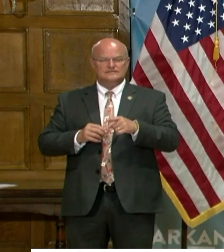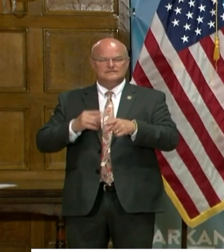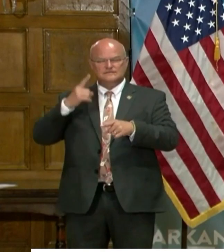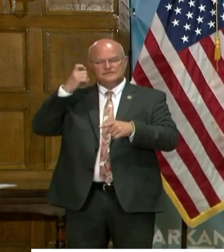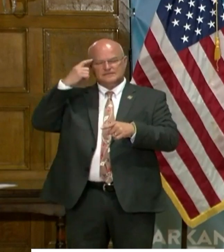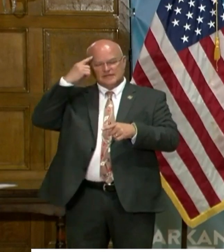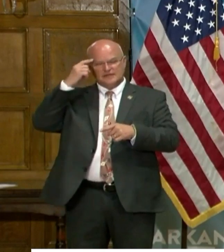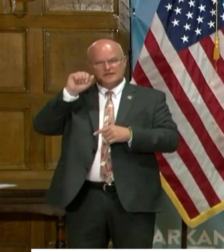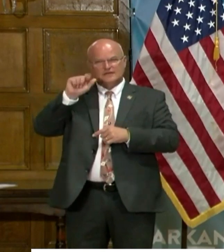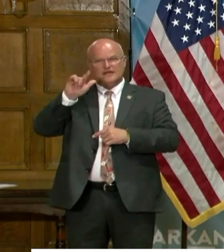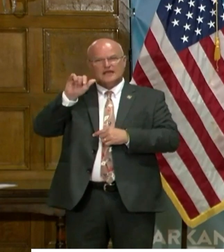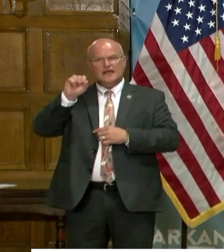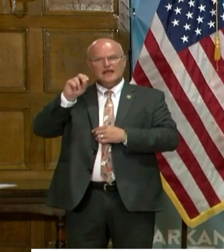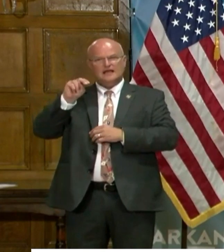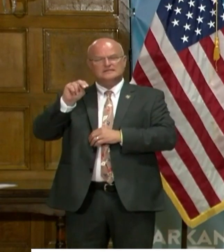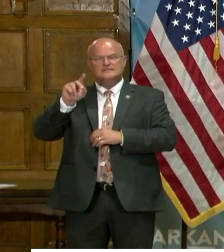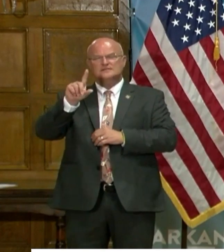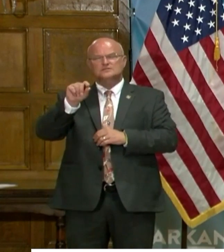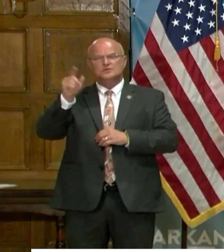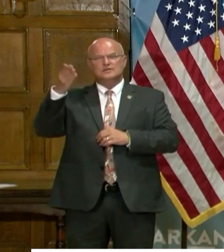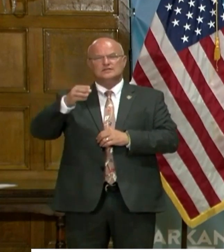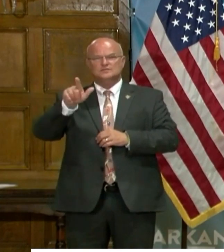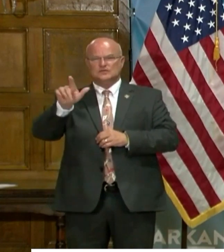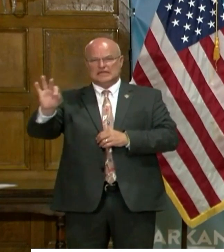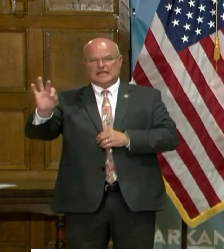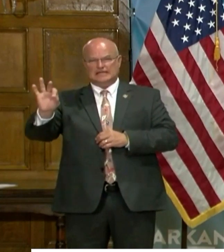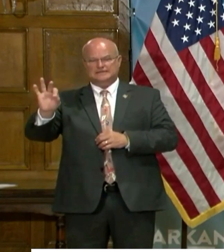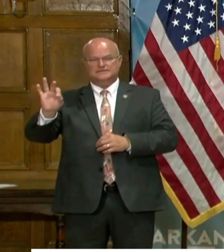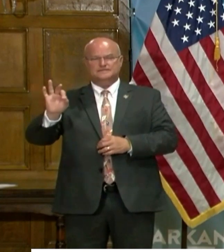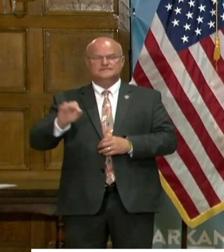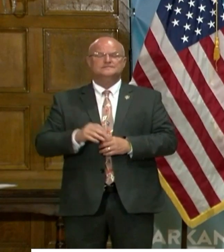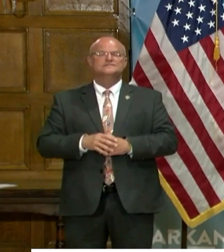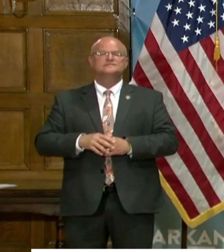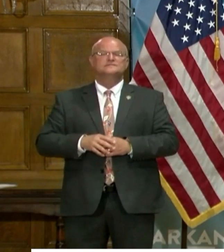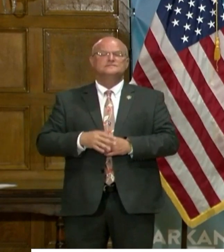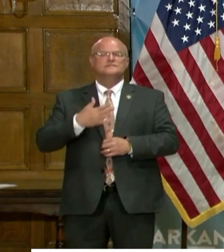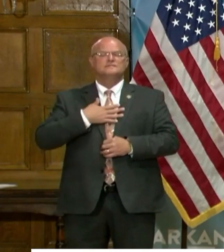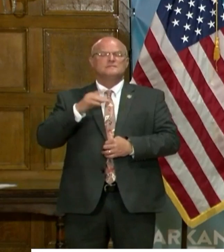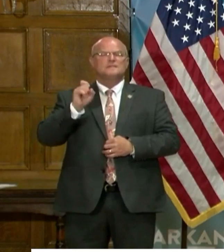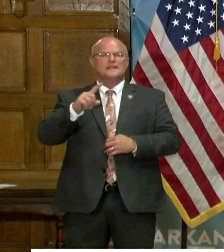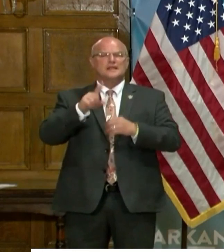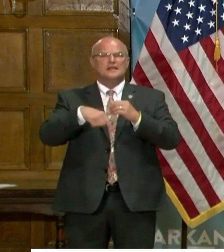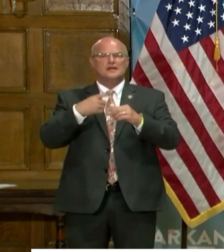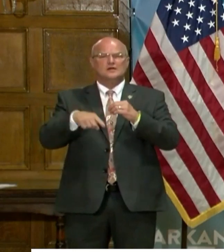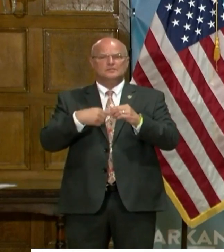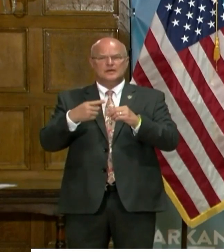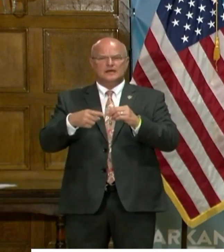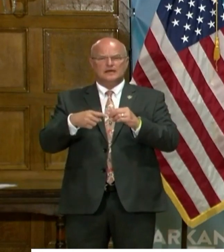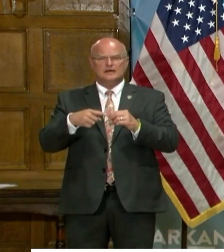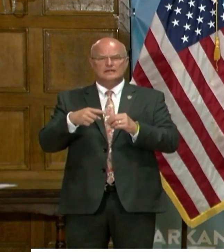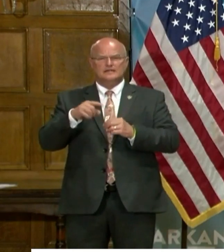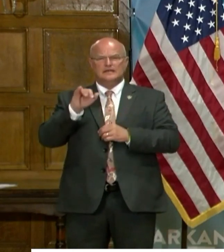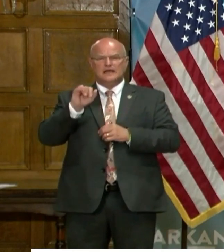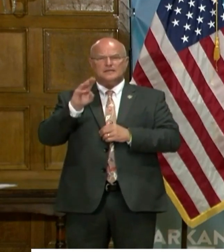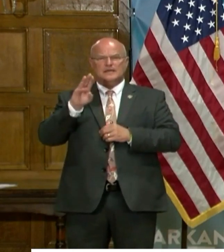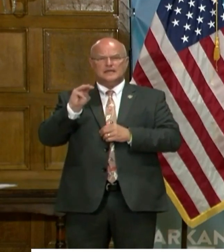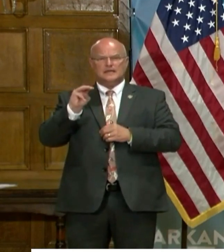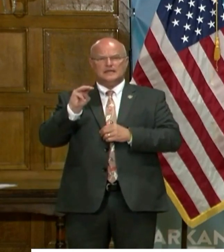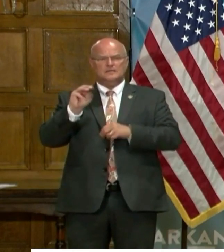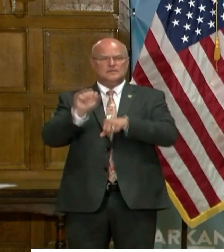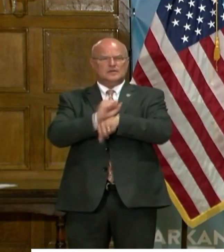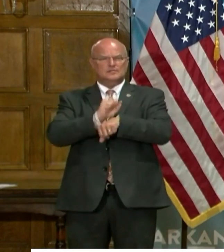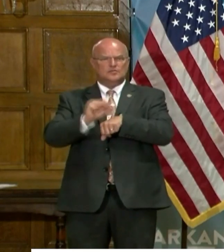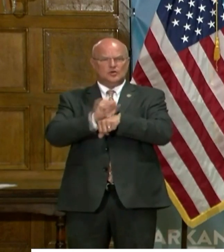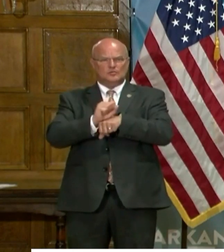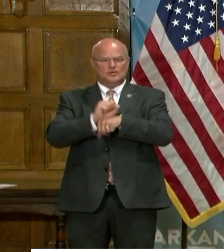Governor, this is Allison with 4029. Yes. My question is about the unemployment website. A few weeks